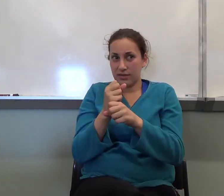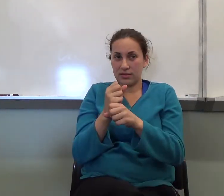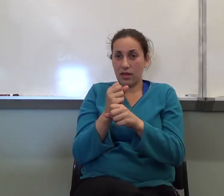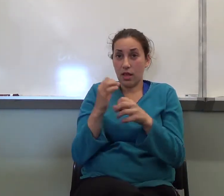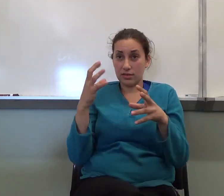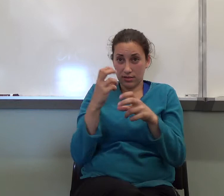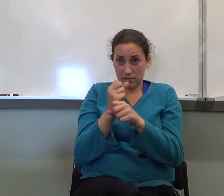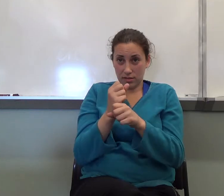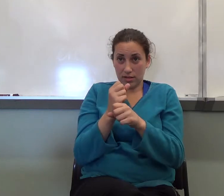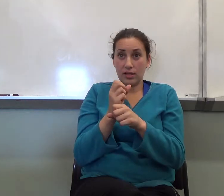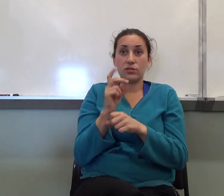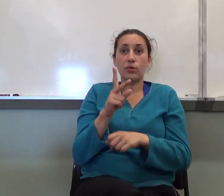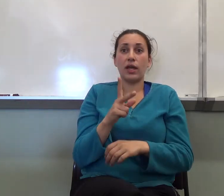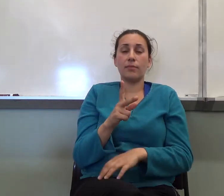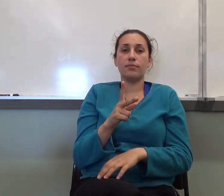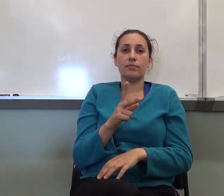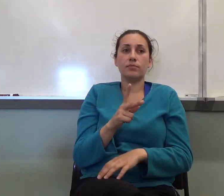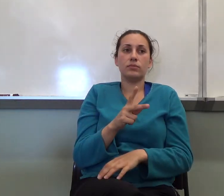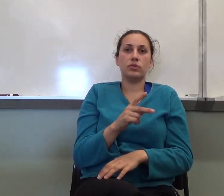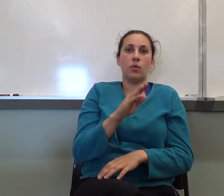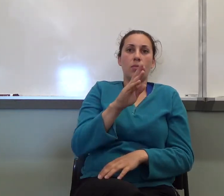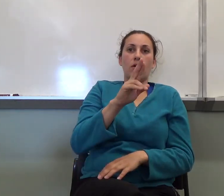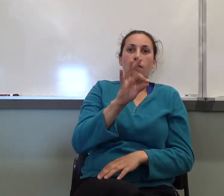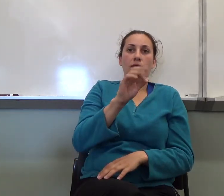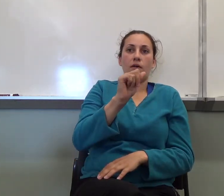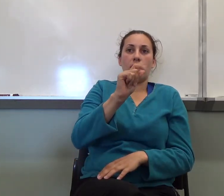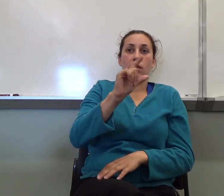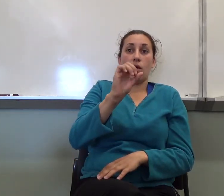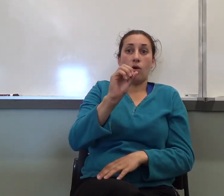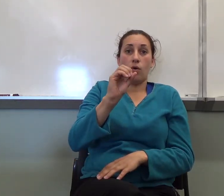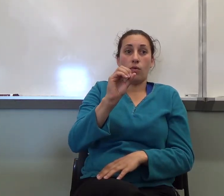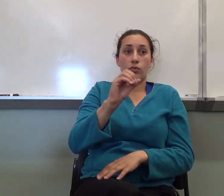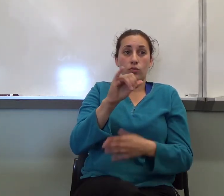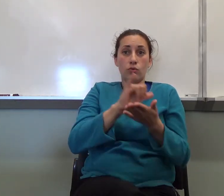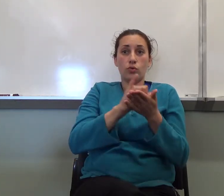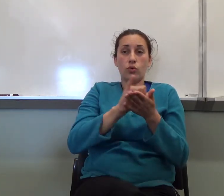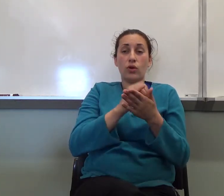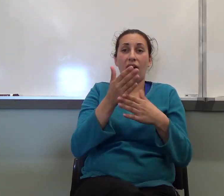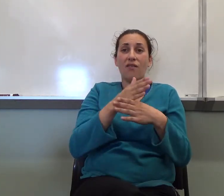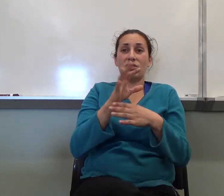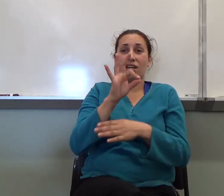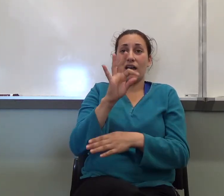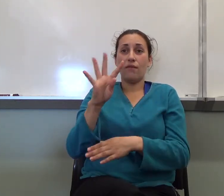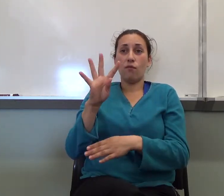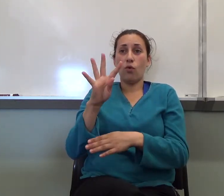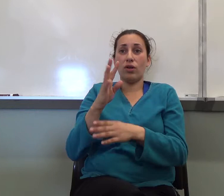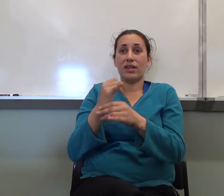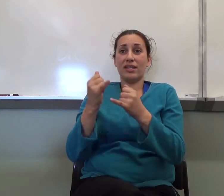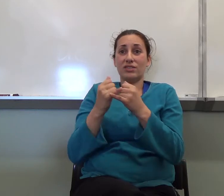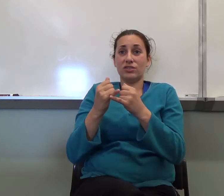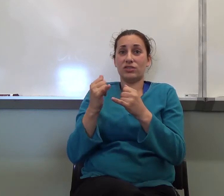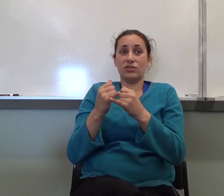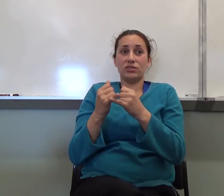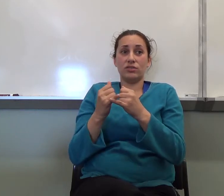form. Buffalo, New York receives an average of 94 inches of snow each year. This year, it